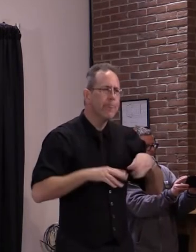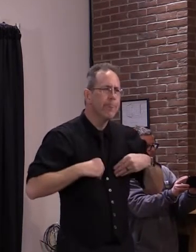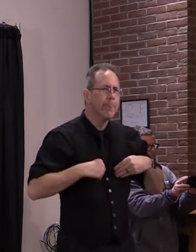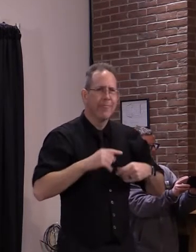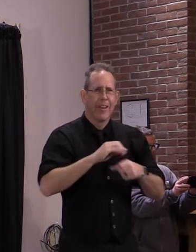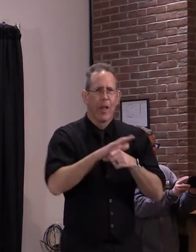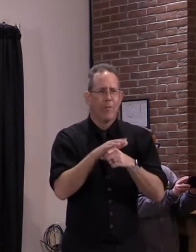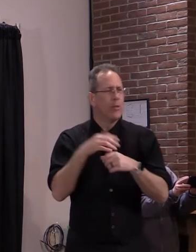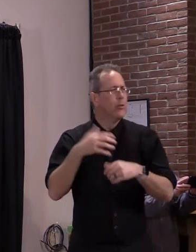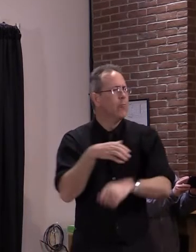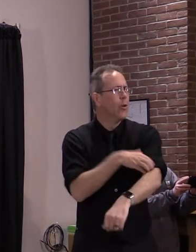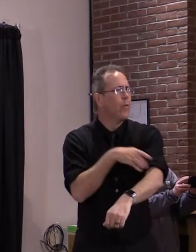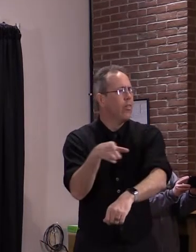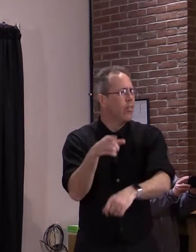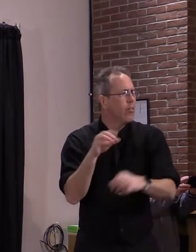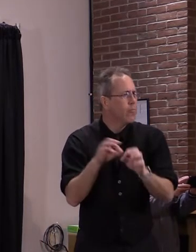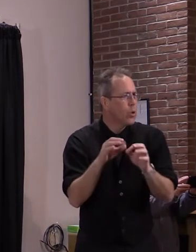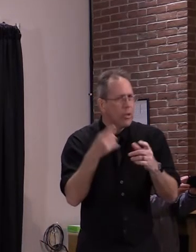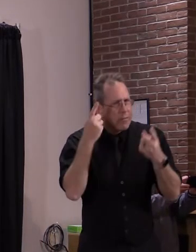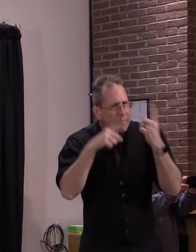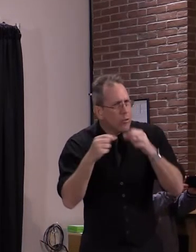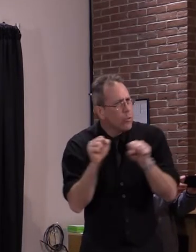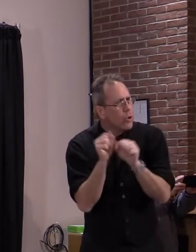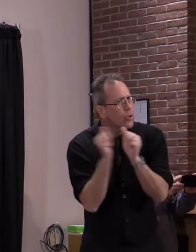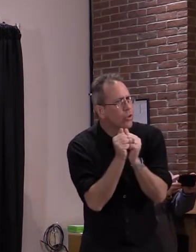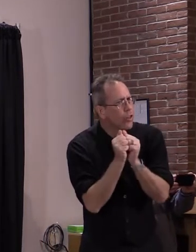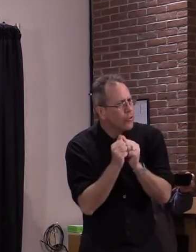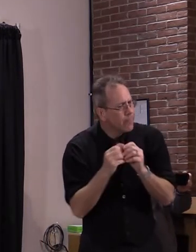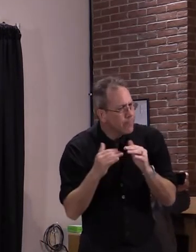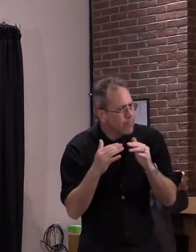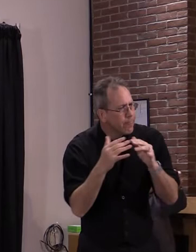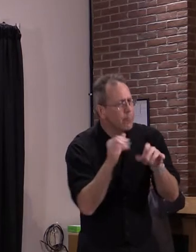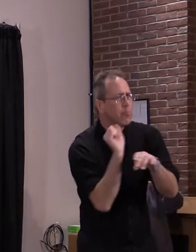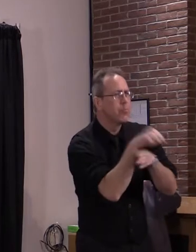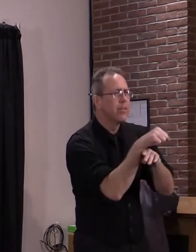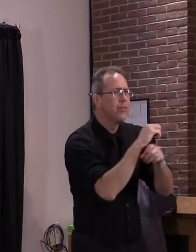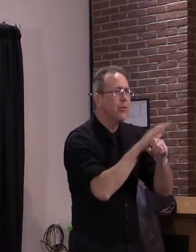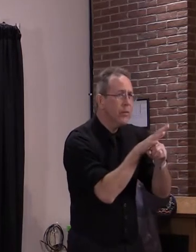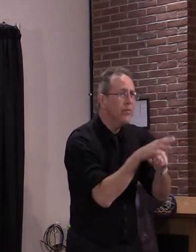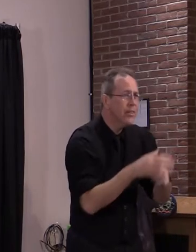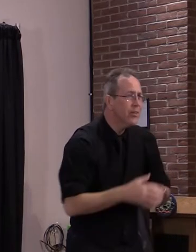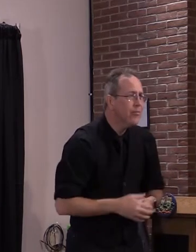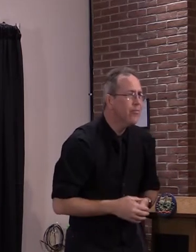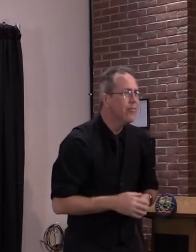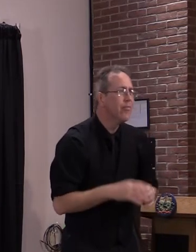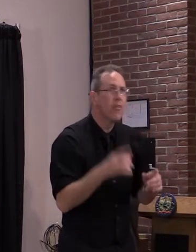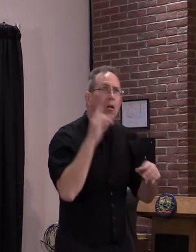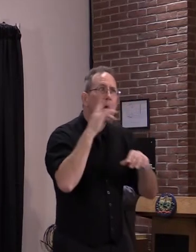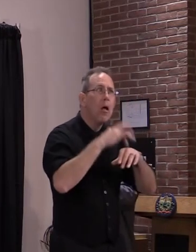getting there without a virus sort of lingering in our minds all the time,